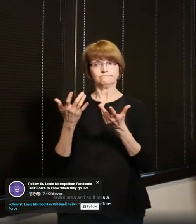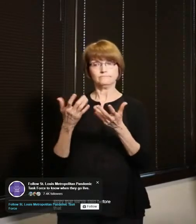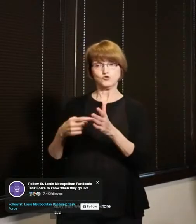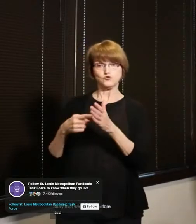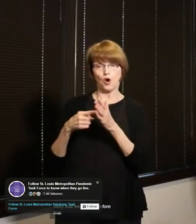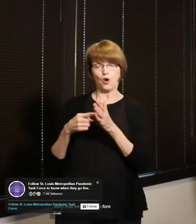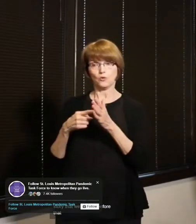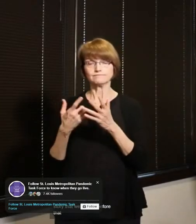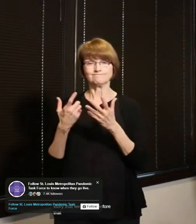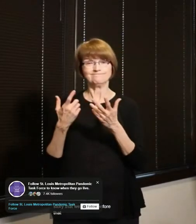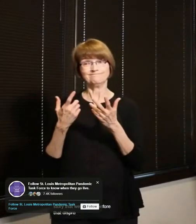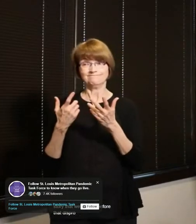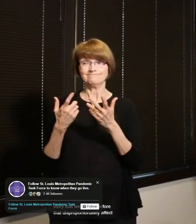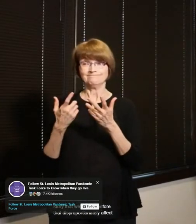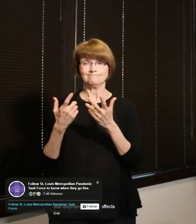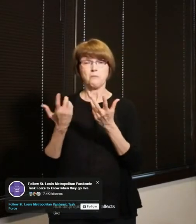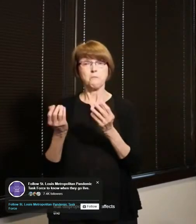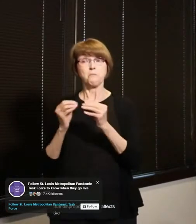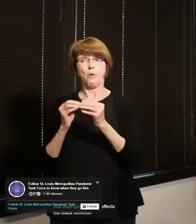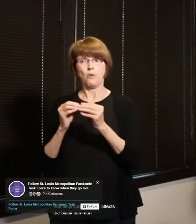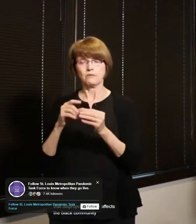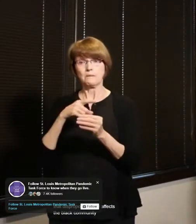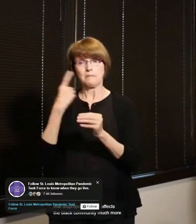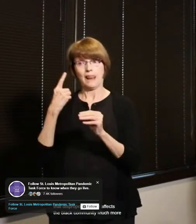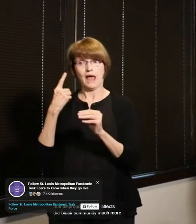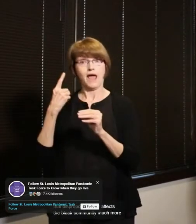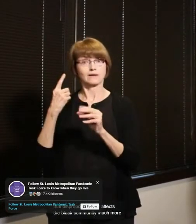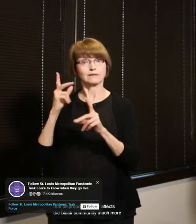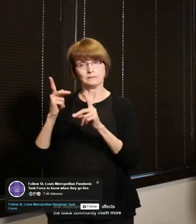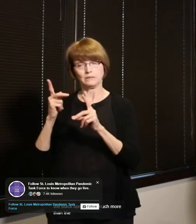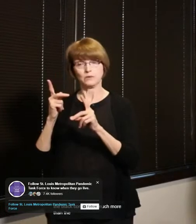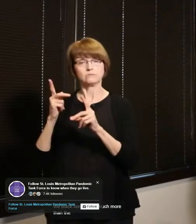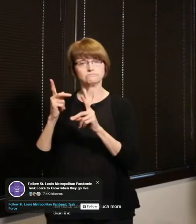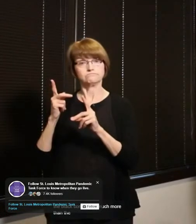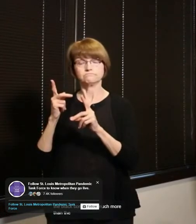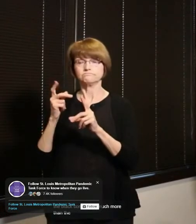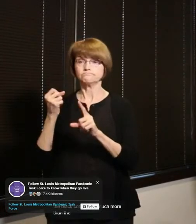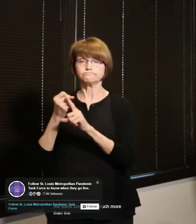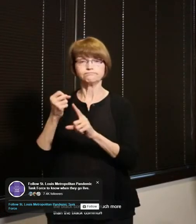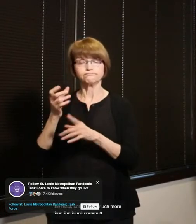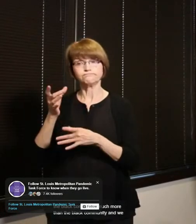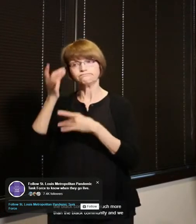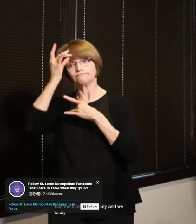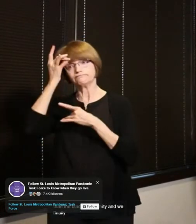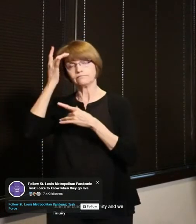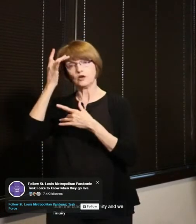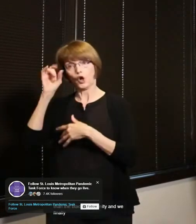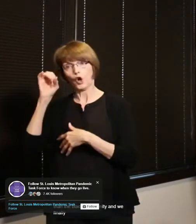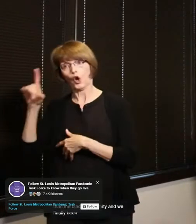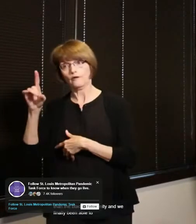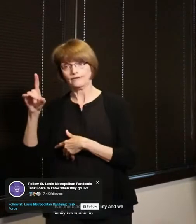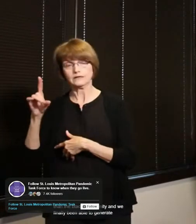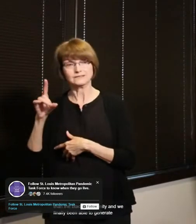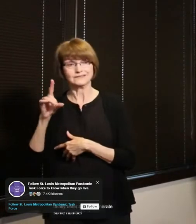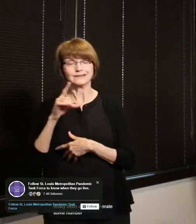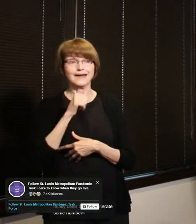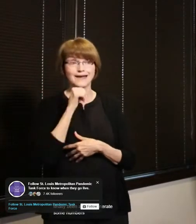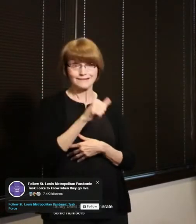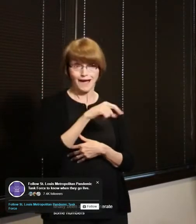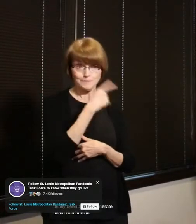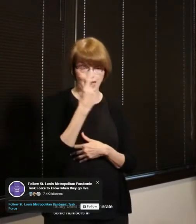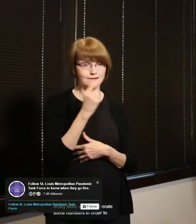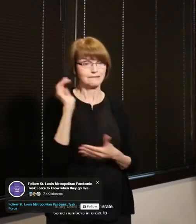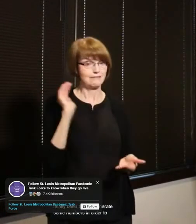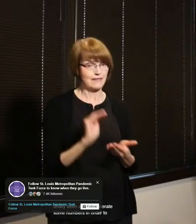COVID disproportionately affects the Black community much more than the non-Black community. And we've finally been able to generate some numbers in order